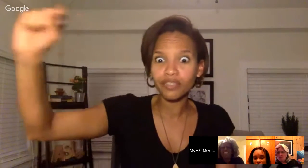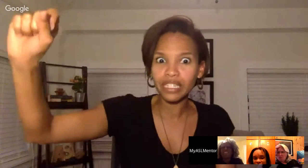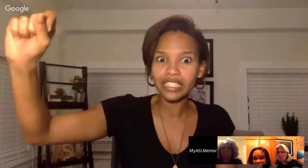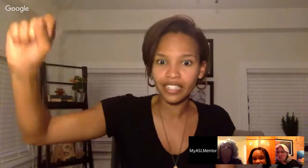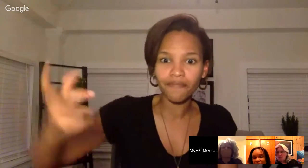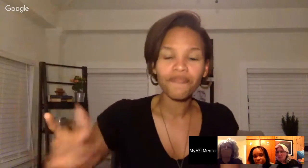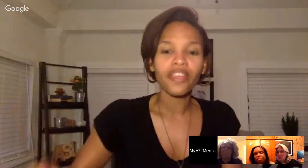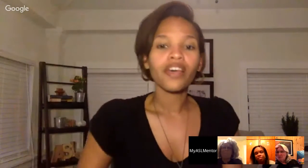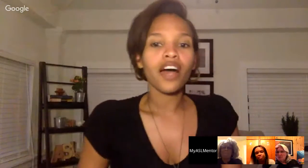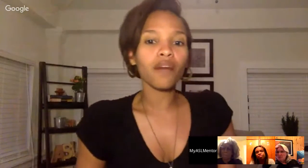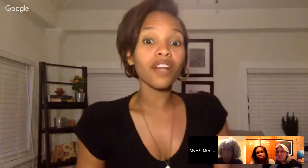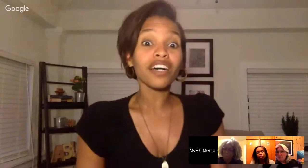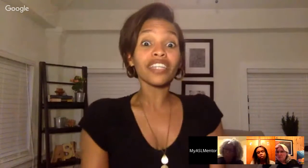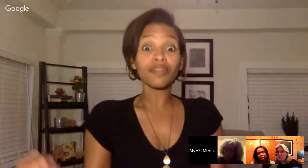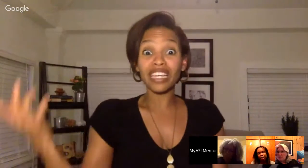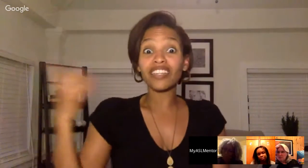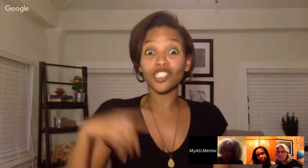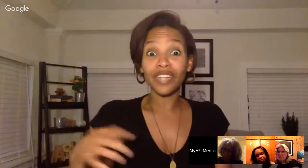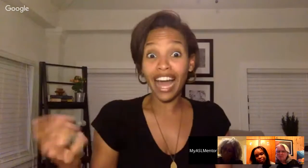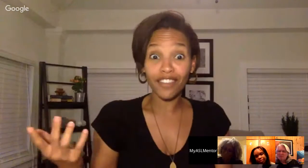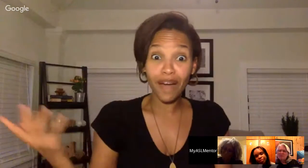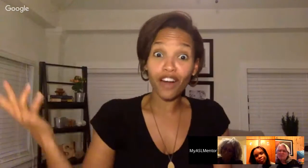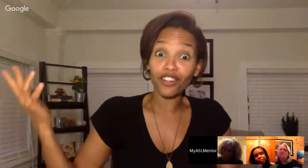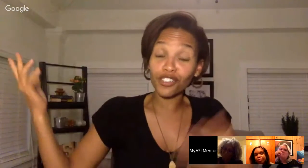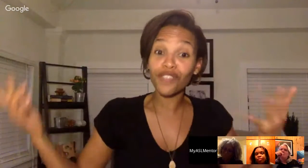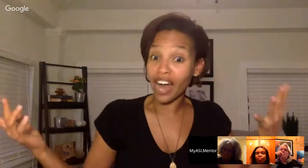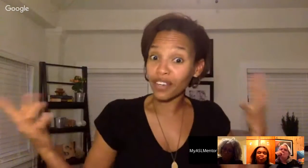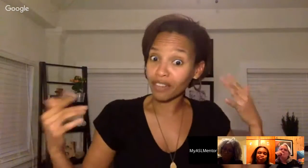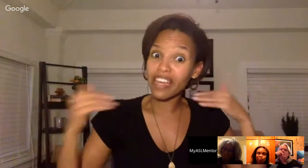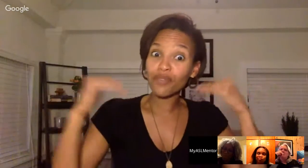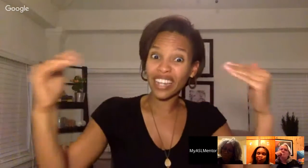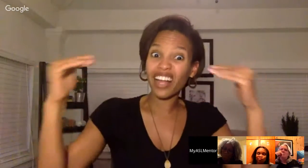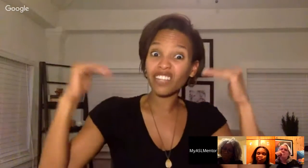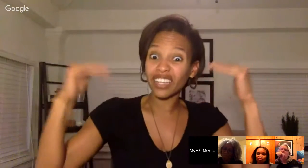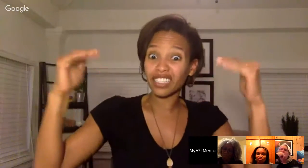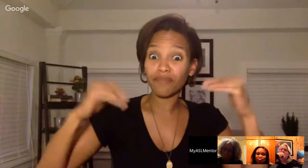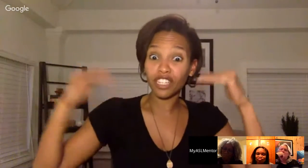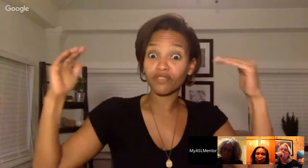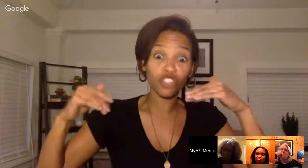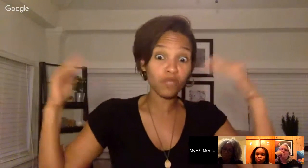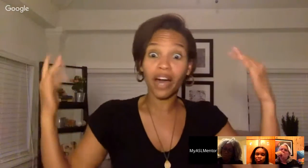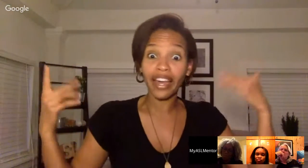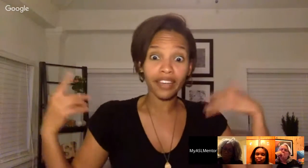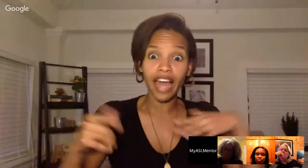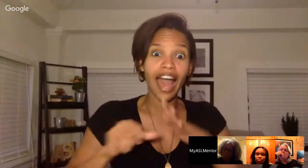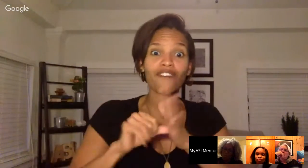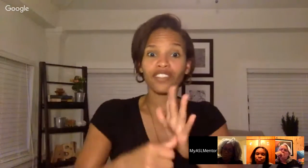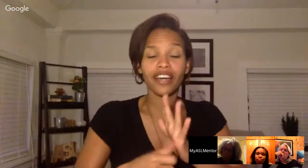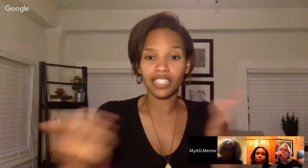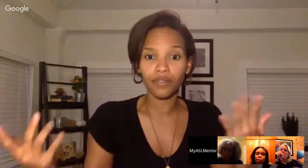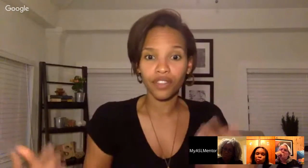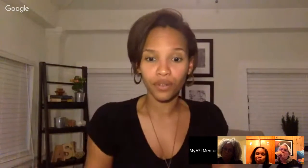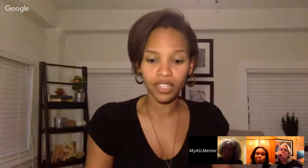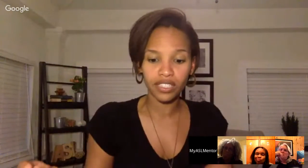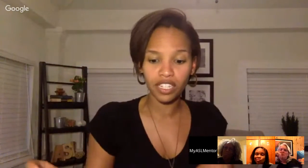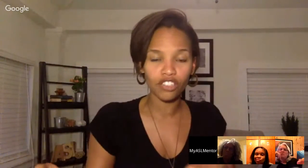really means it. Luckily, with English, we have the power to do that. You can elevate something just by emphasizing it with